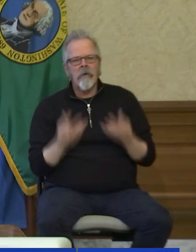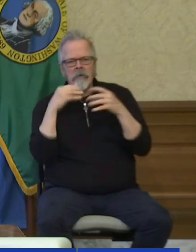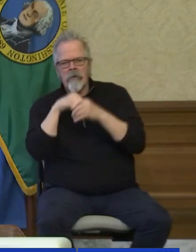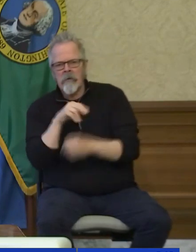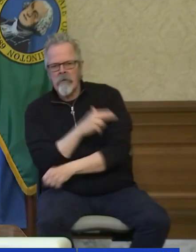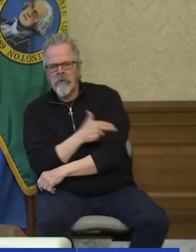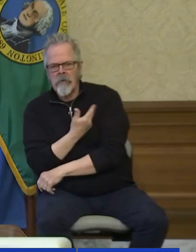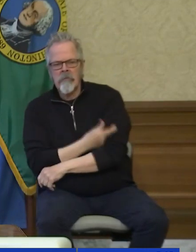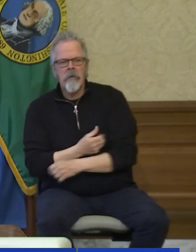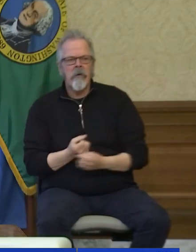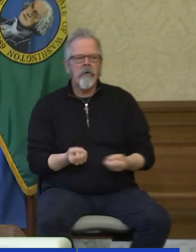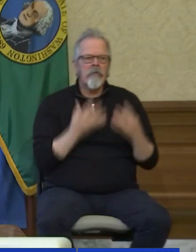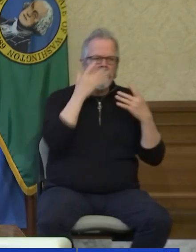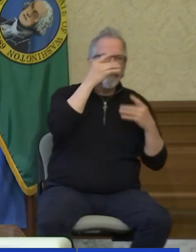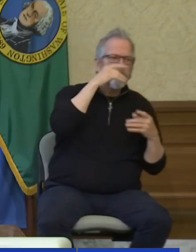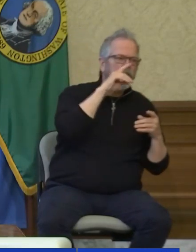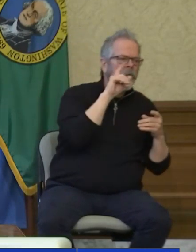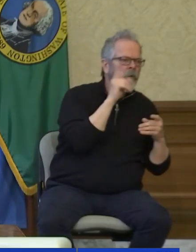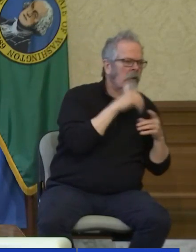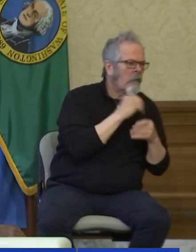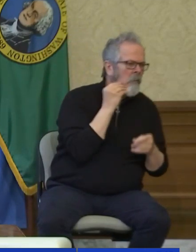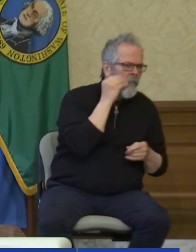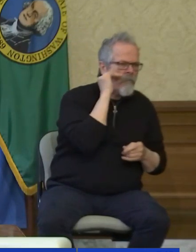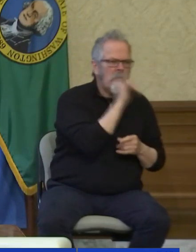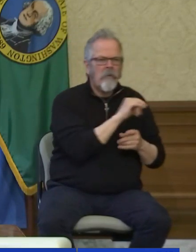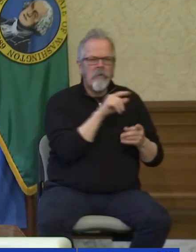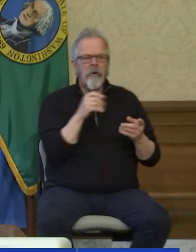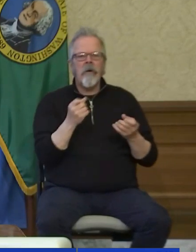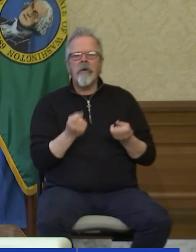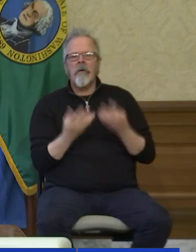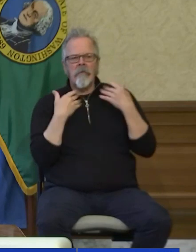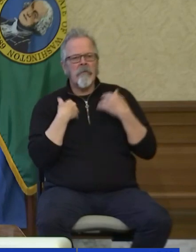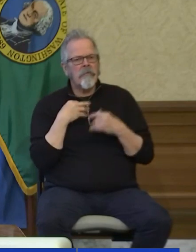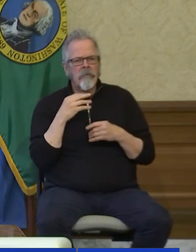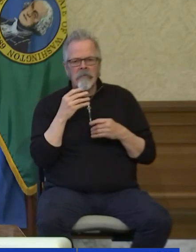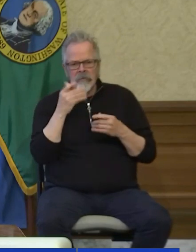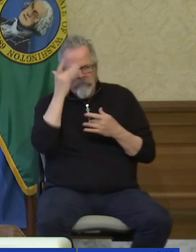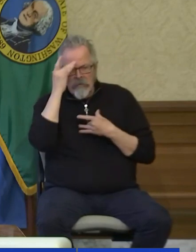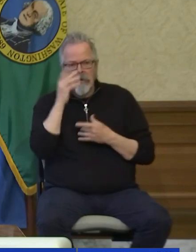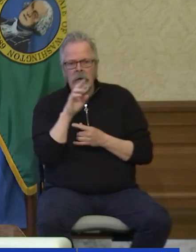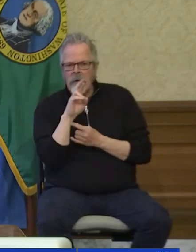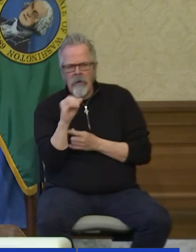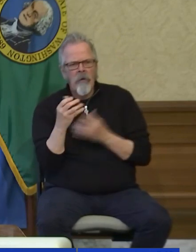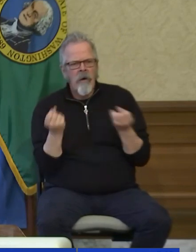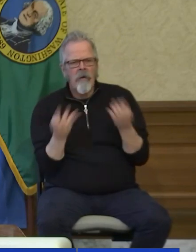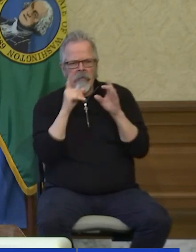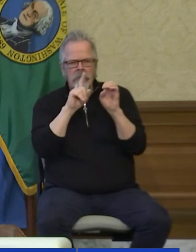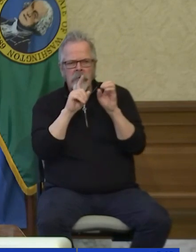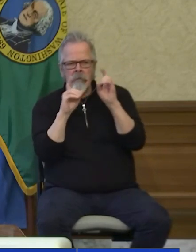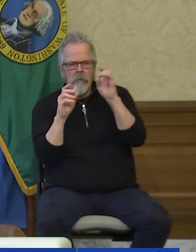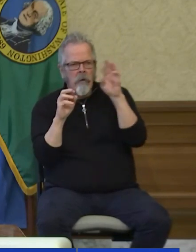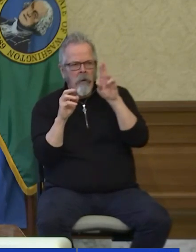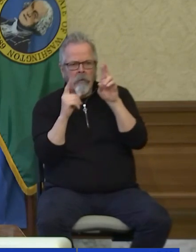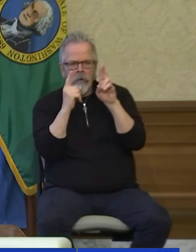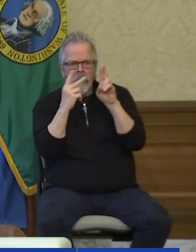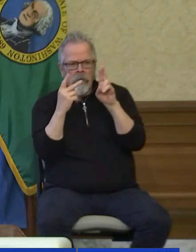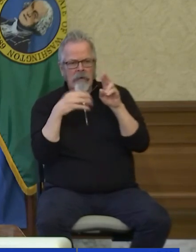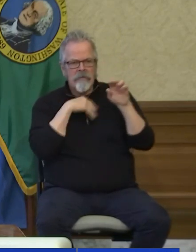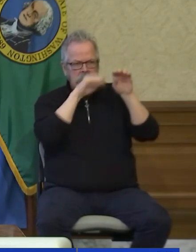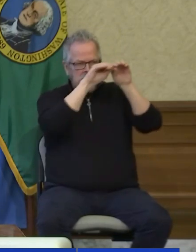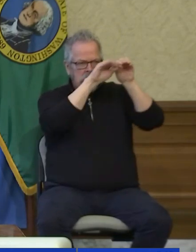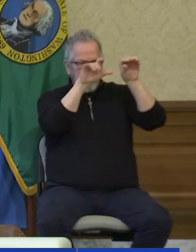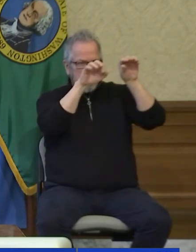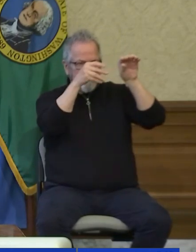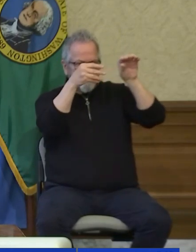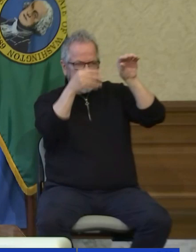numerous pieces of information. We make our decisions based on dozens of data